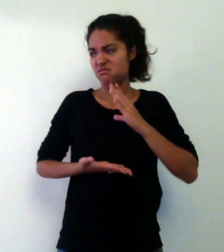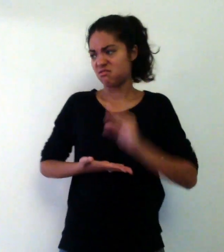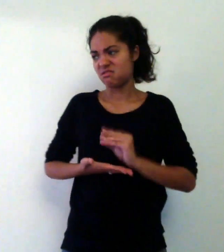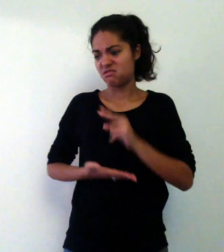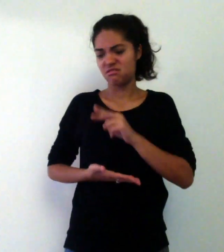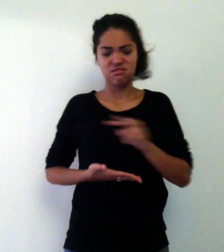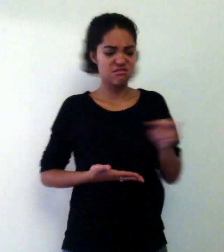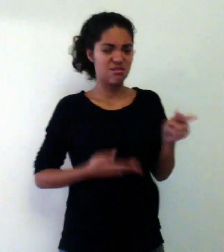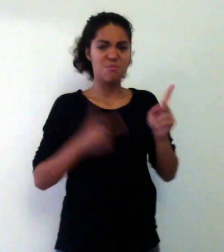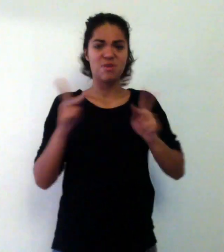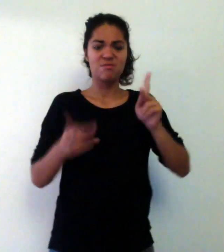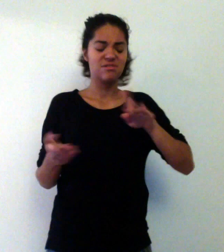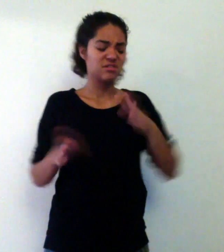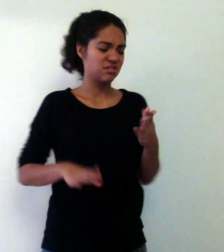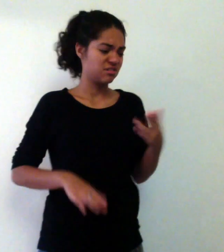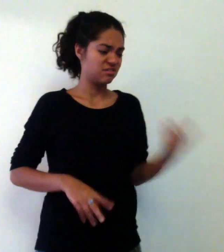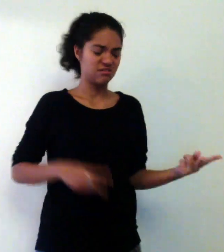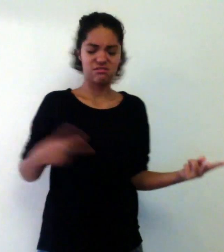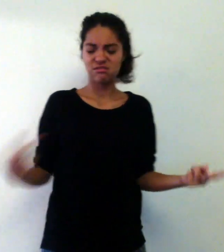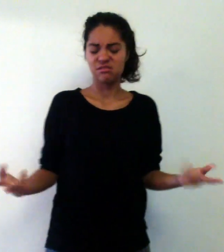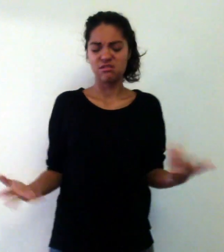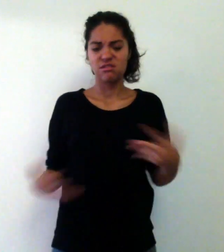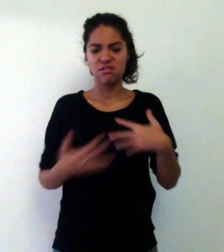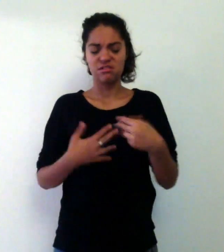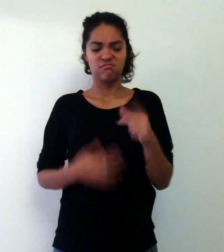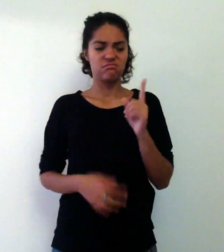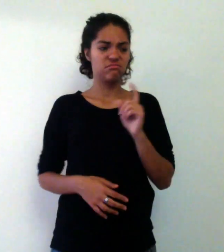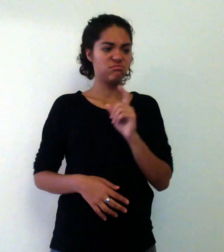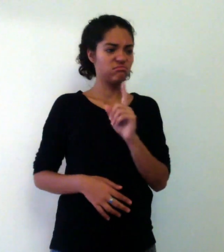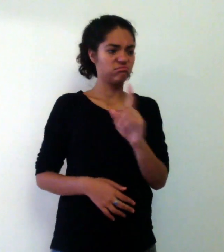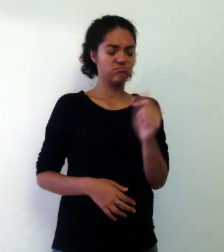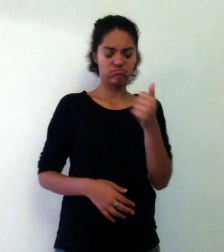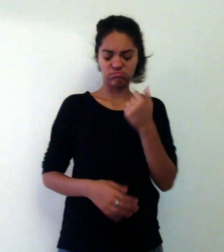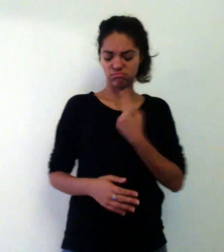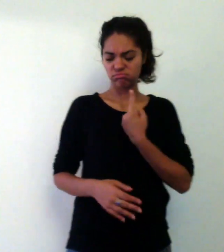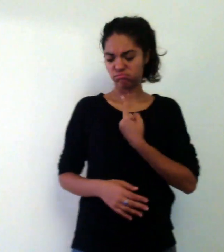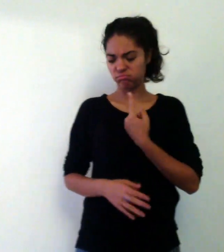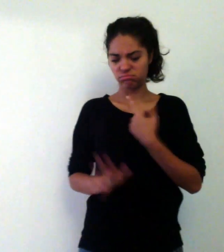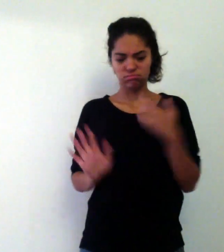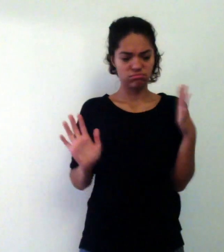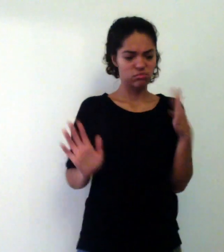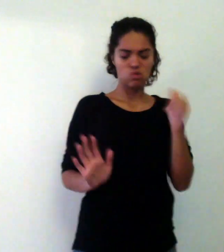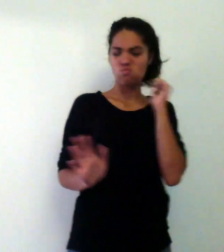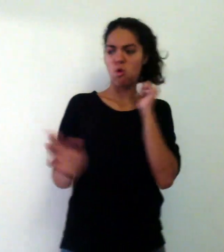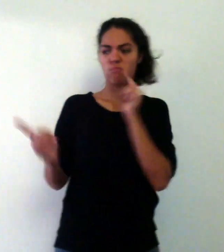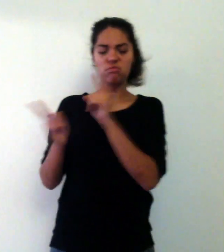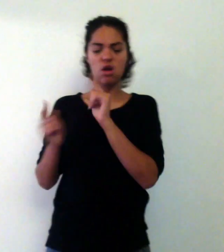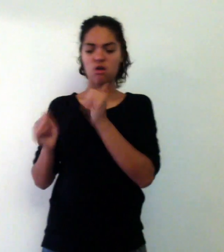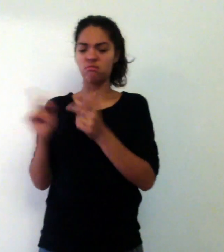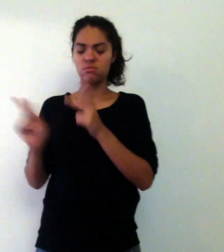some time alone without even facing the cameras over the issue. Now, ladies and gentlemen, if you had a loved one on that